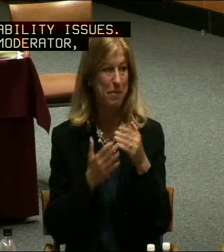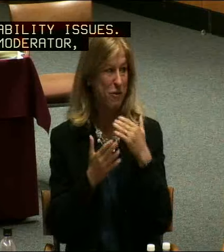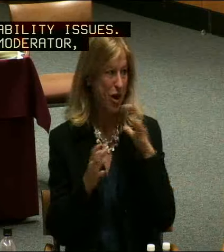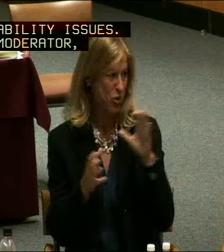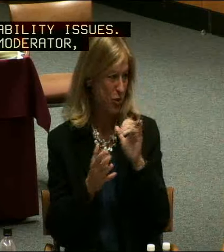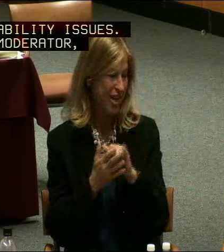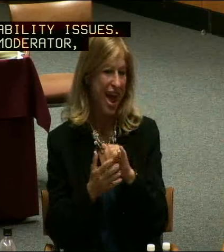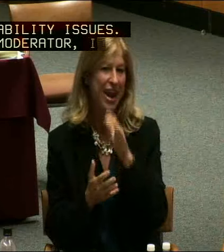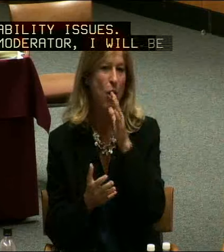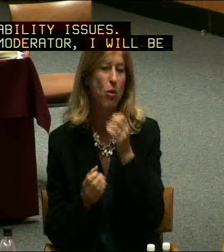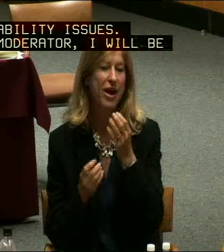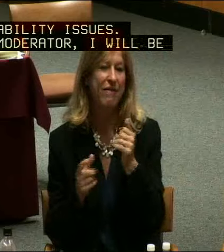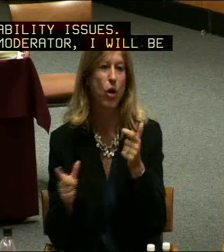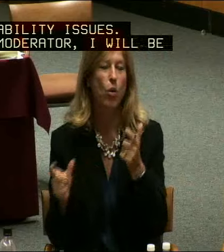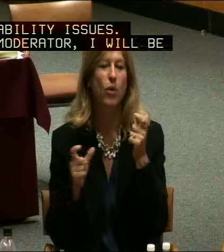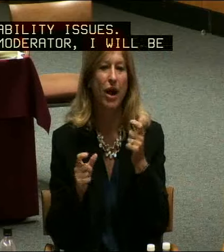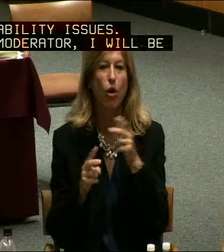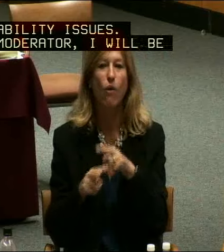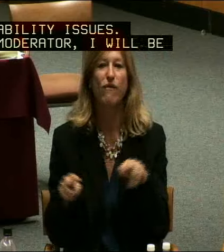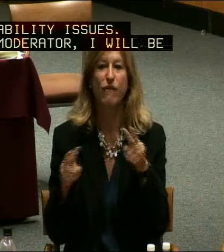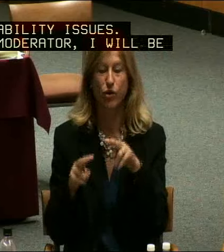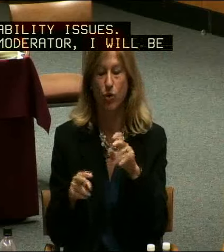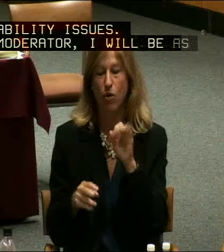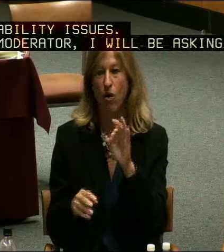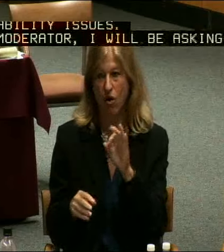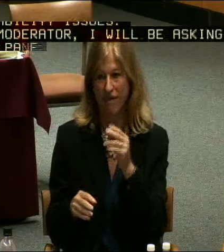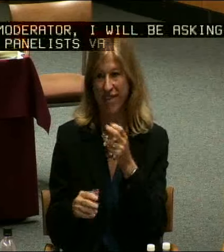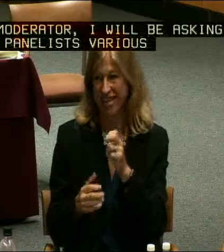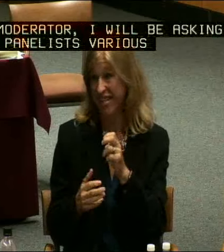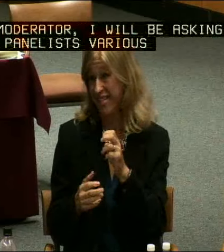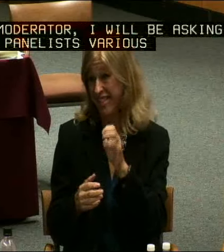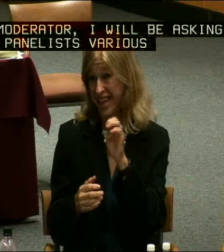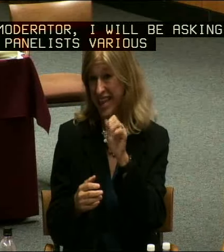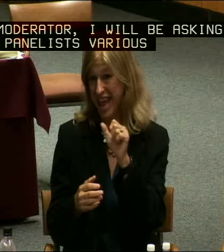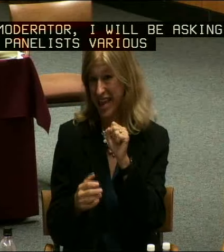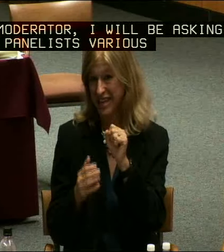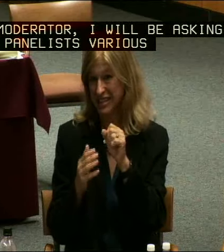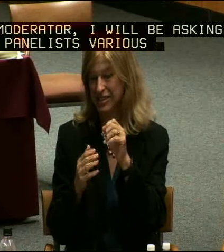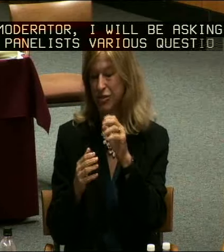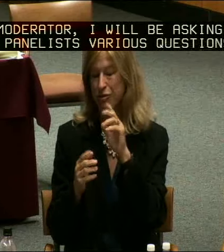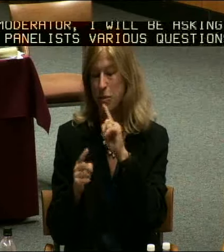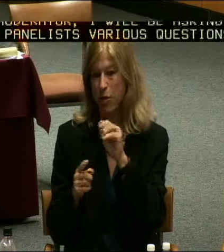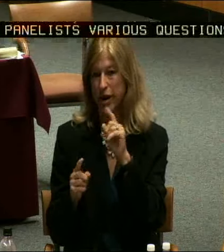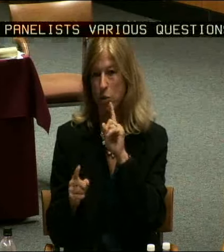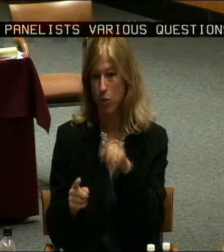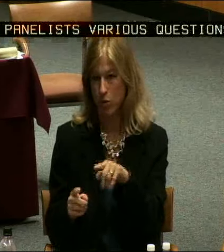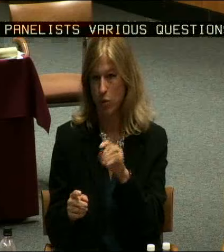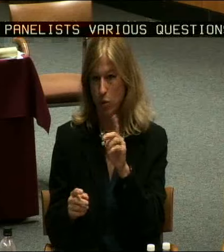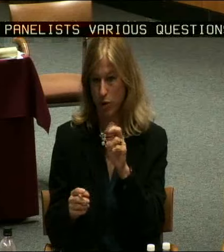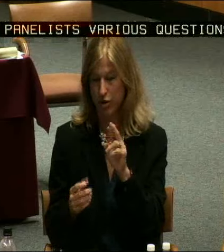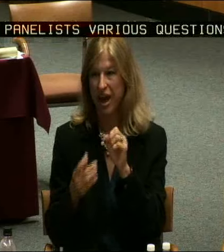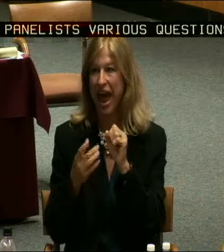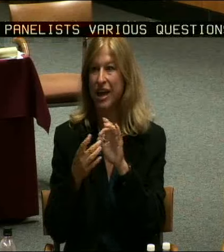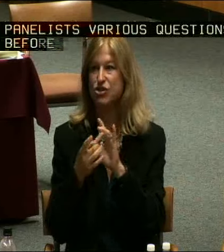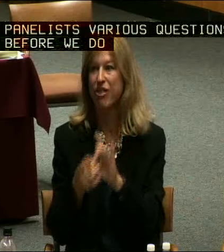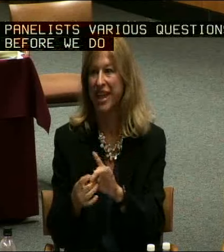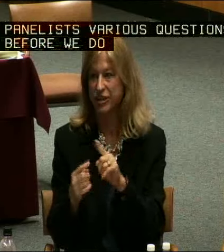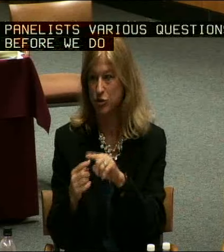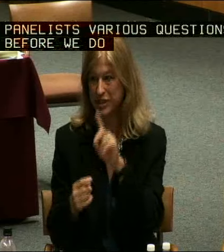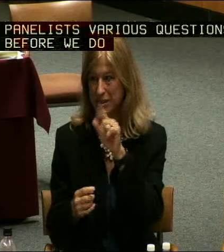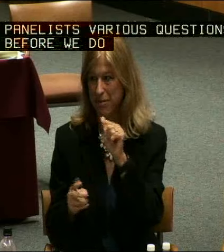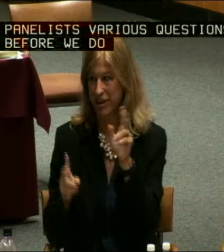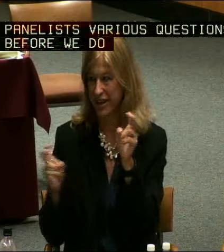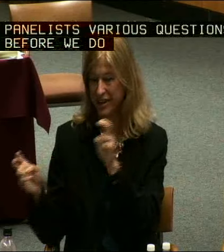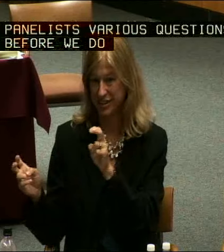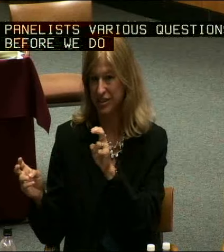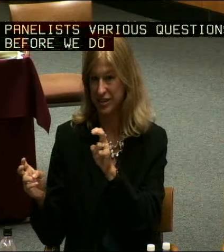questions. And before we do that, I would like to give you a quick overview of the EAS report and order